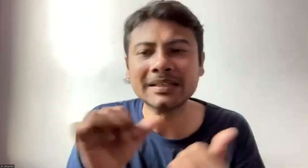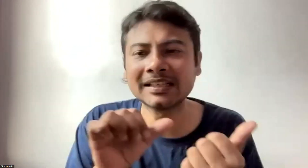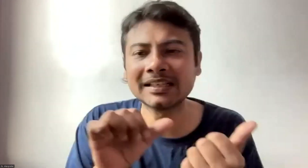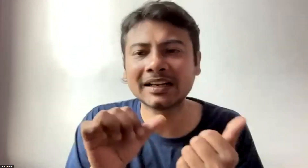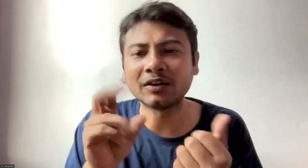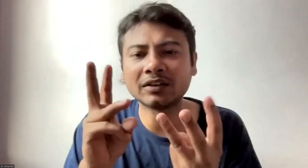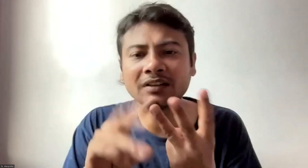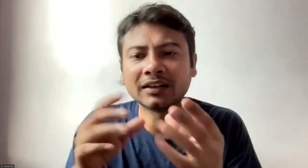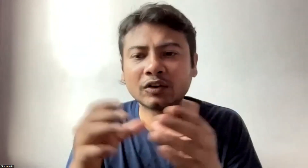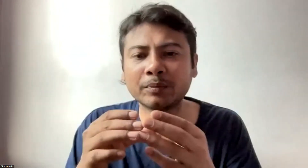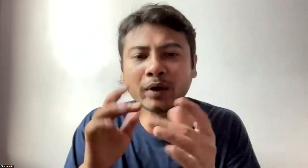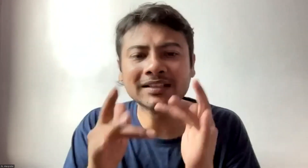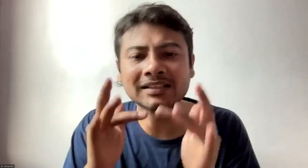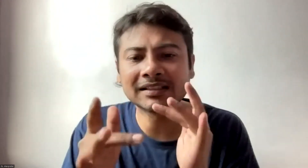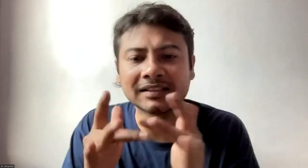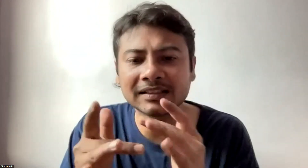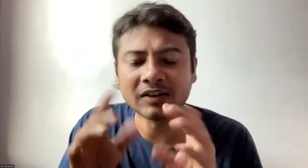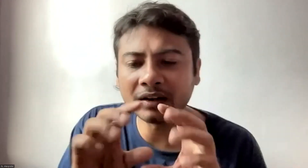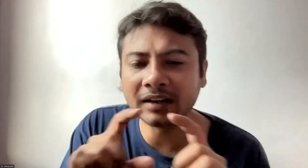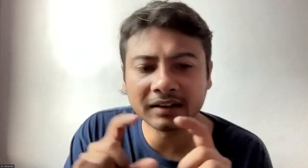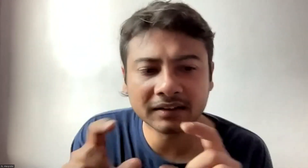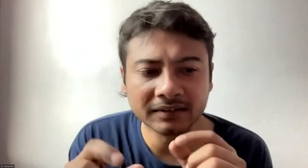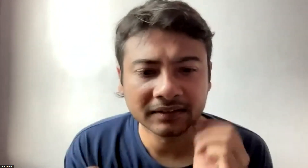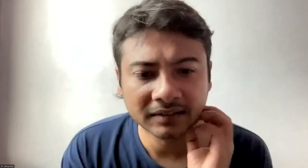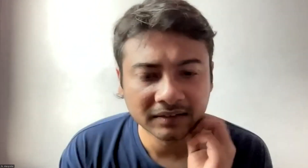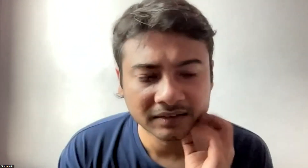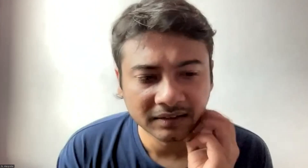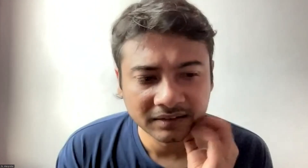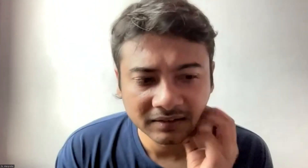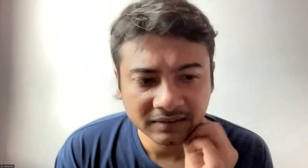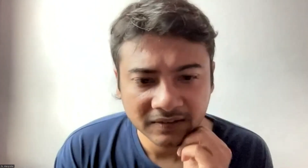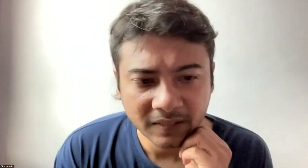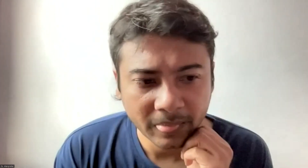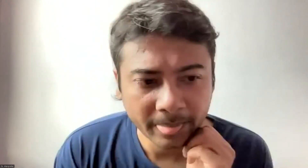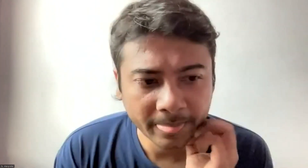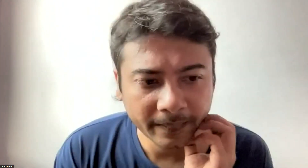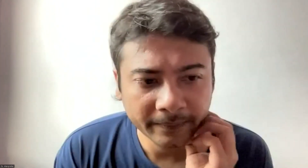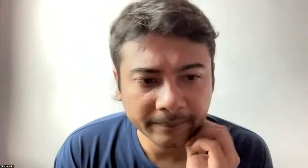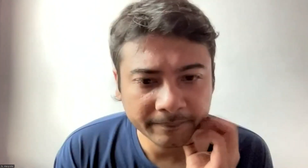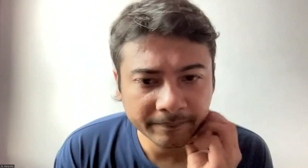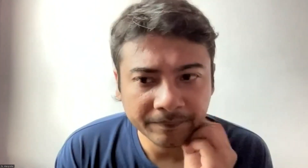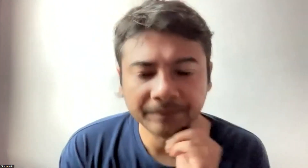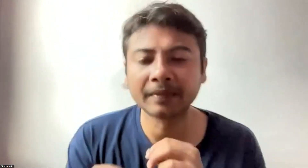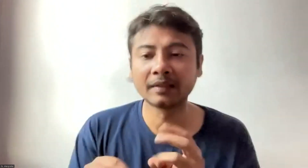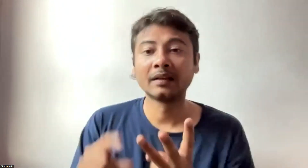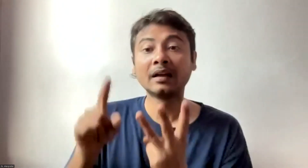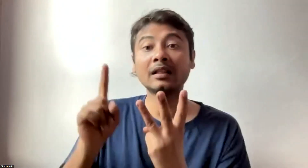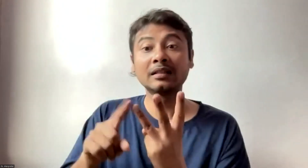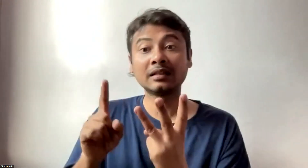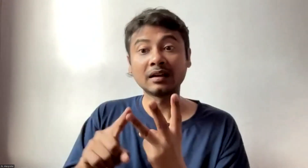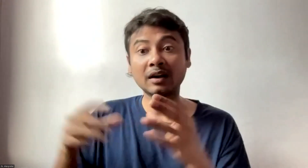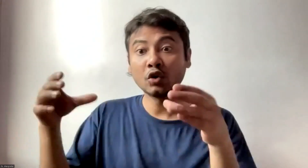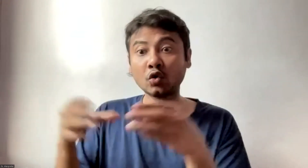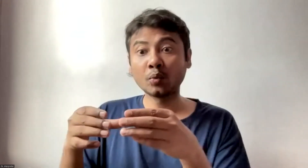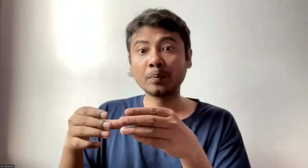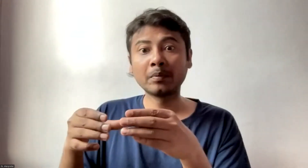Sorry, Mataji, missing out on the third group. Voice is not Yeah. clear. So the third category has absolutely no interest because